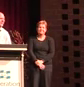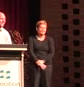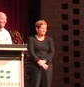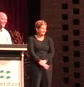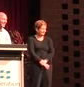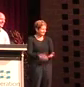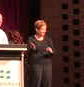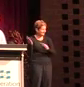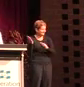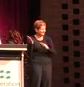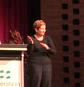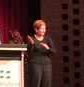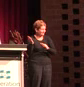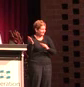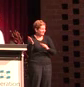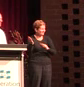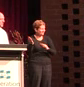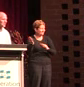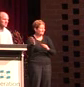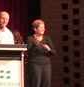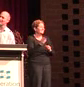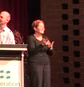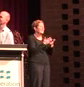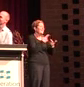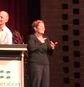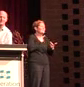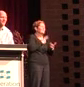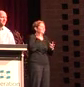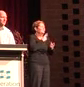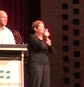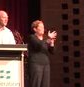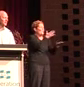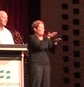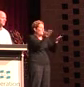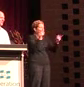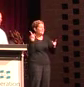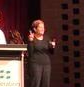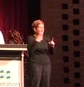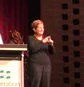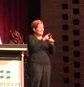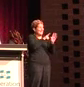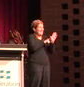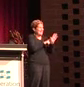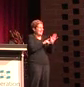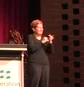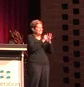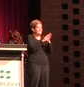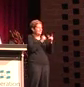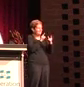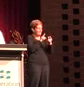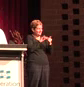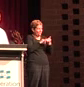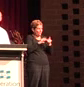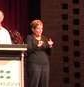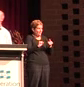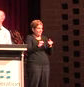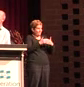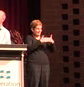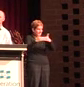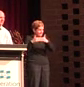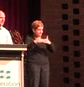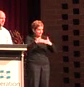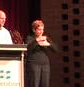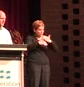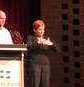There you have it. There was another reason why I wanted to show this. This is actually one of our key species that we're focusing on with our restoration project. It's